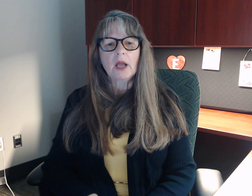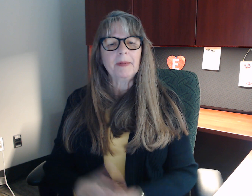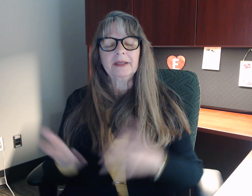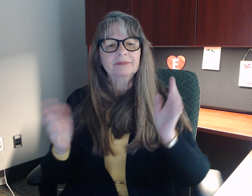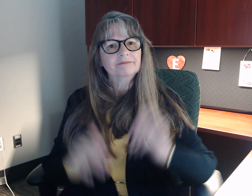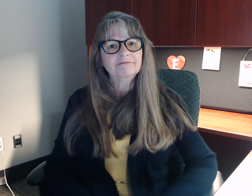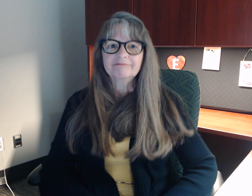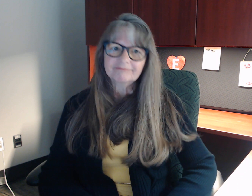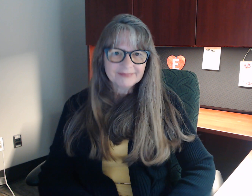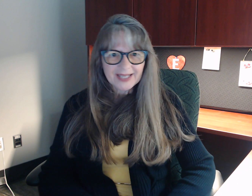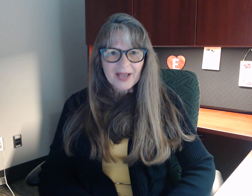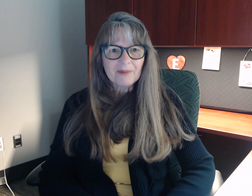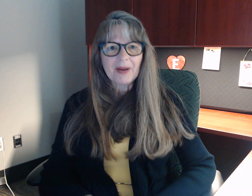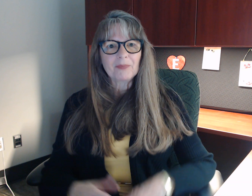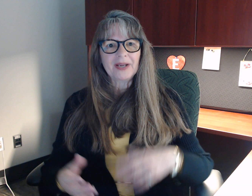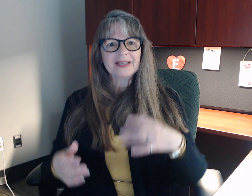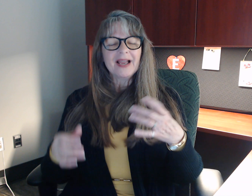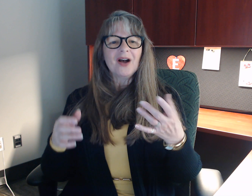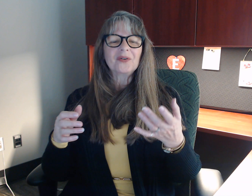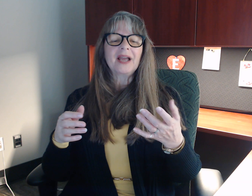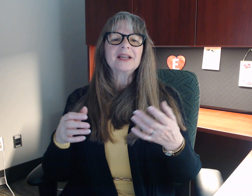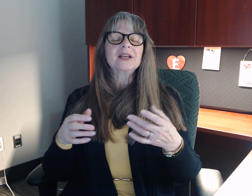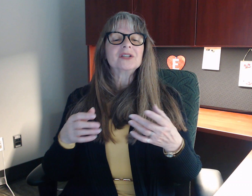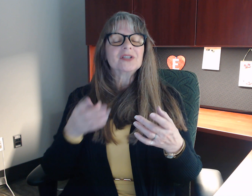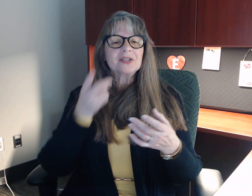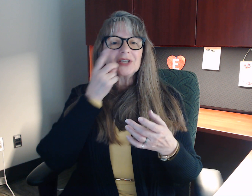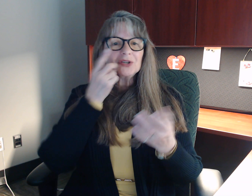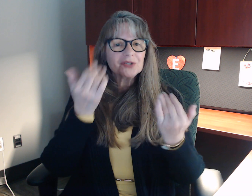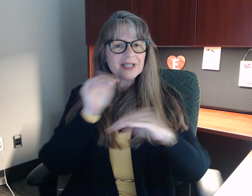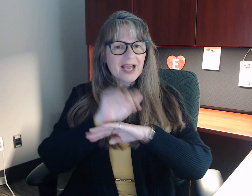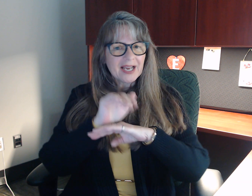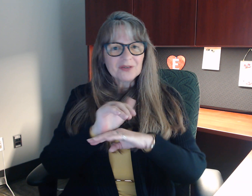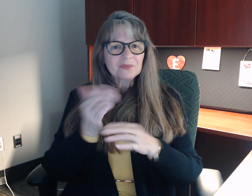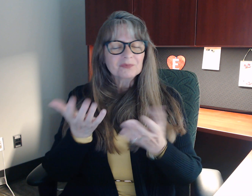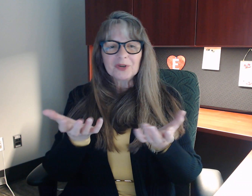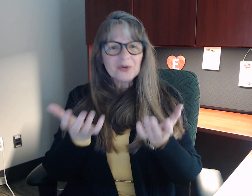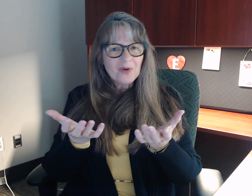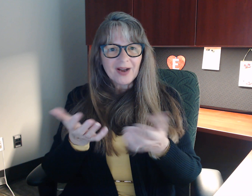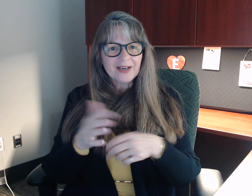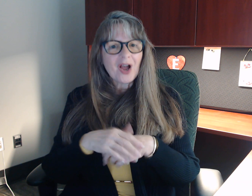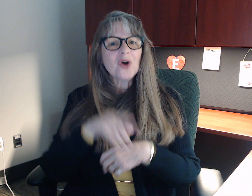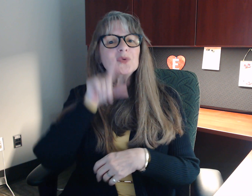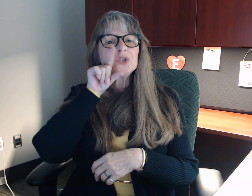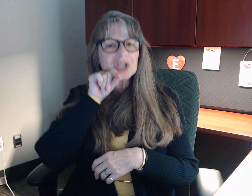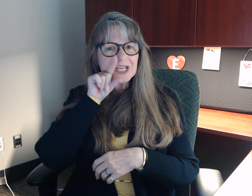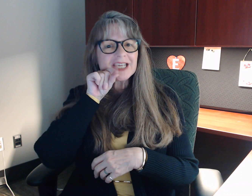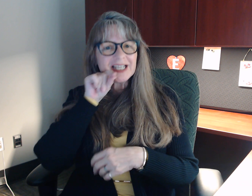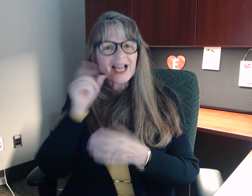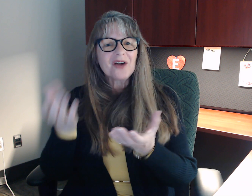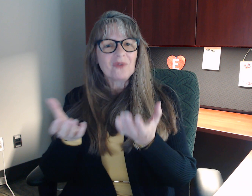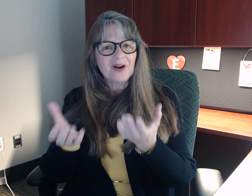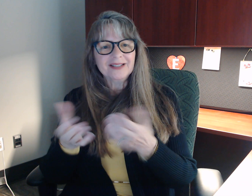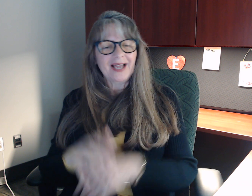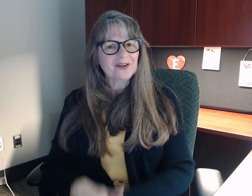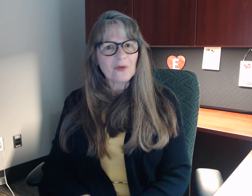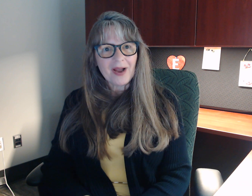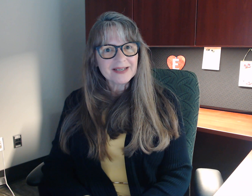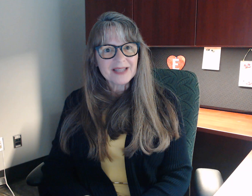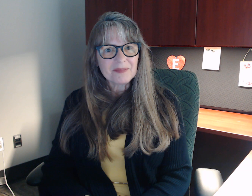mean, my brain. Okay, dinner tonight. What do you want? Oh, chicken I want. I don't know why I did that